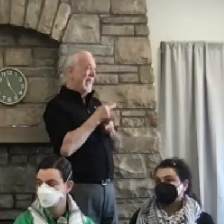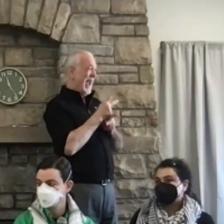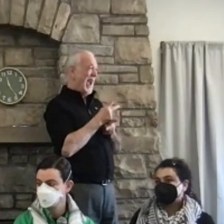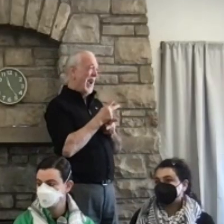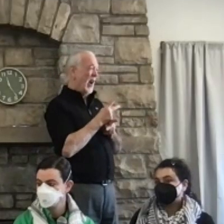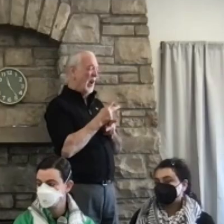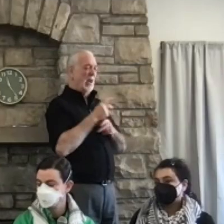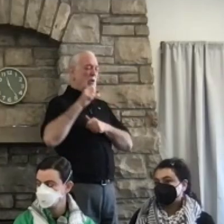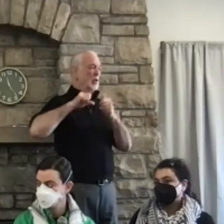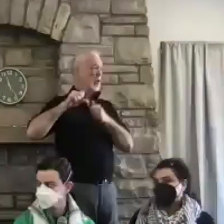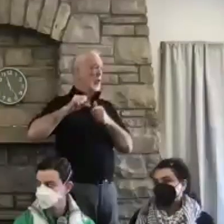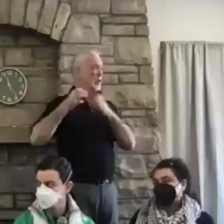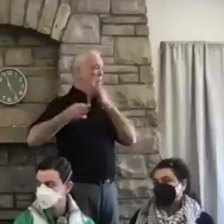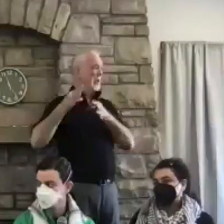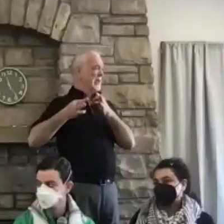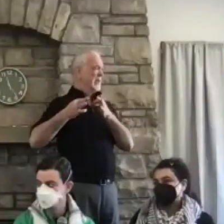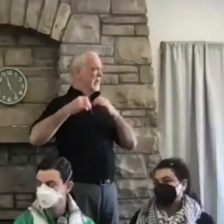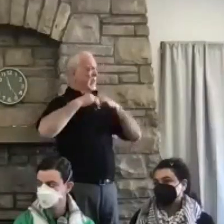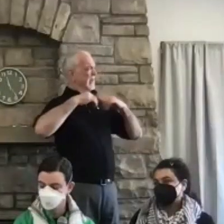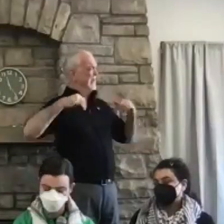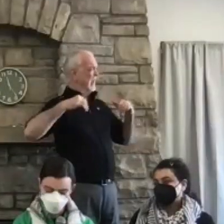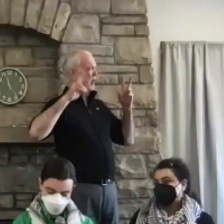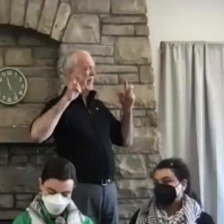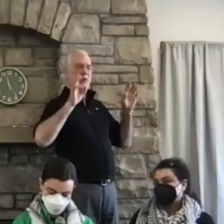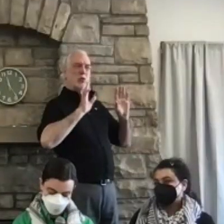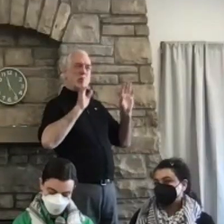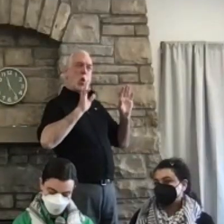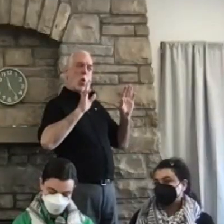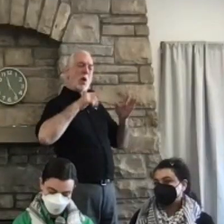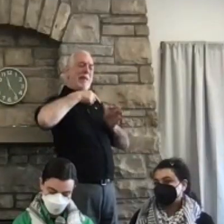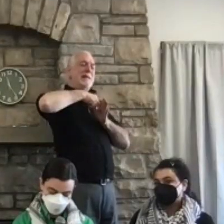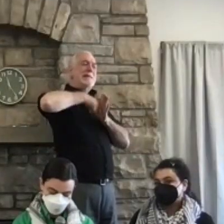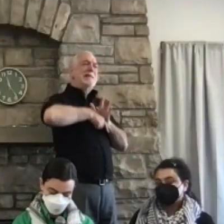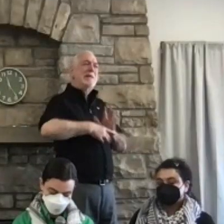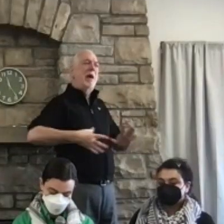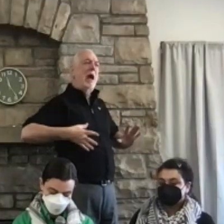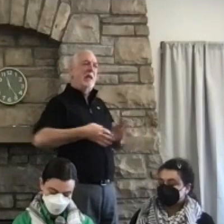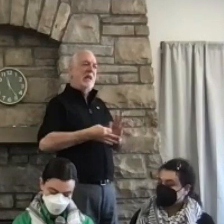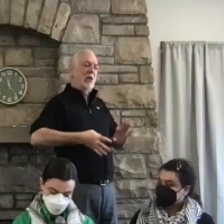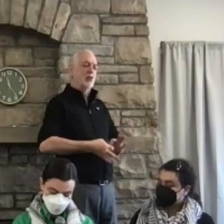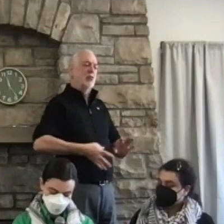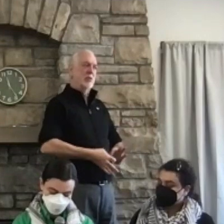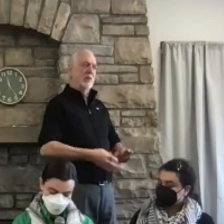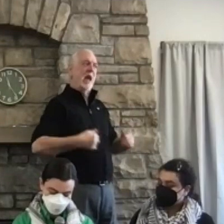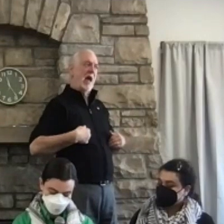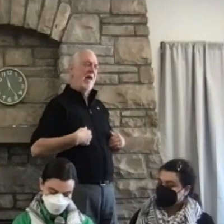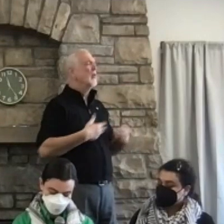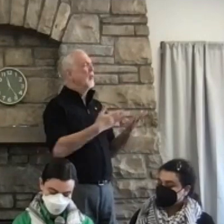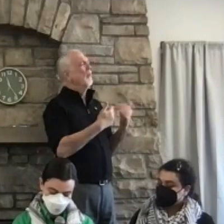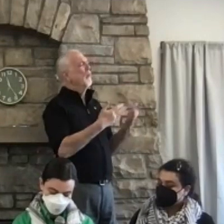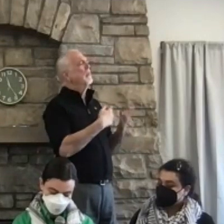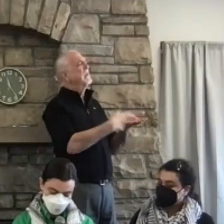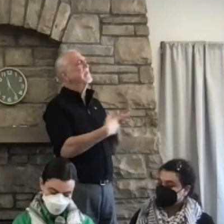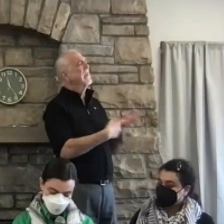from social justice, but the two are deeply connected. Can you discuss how healthcare